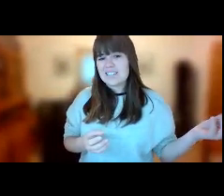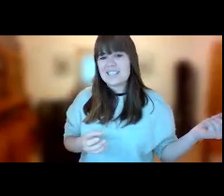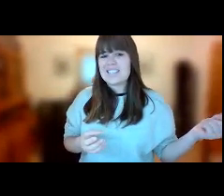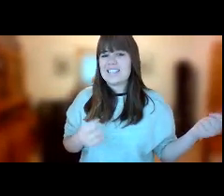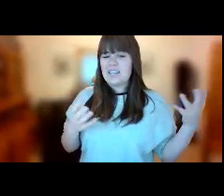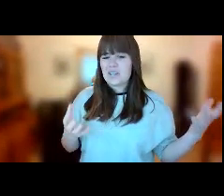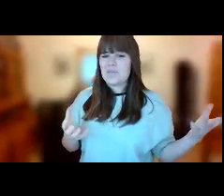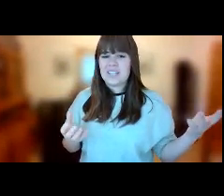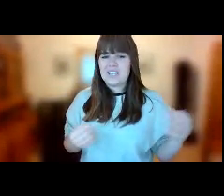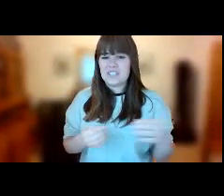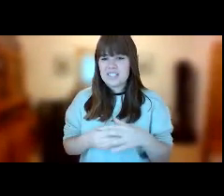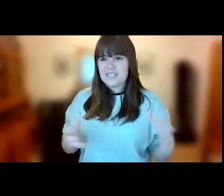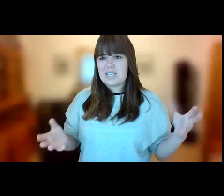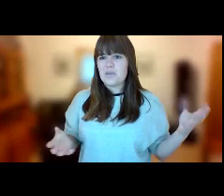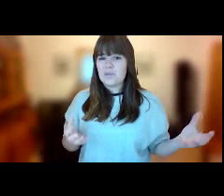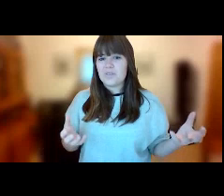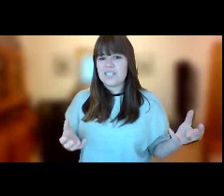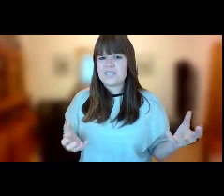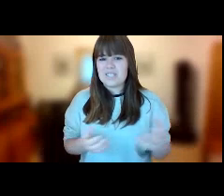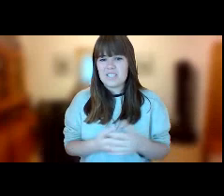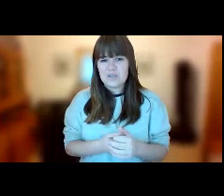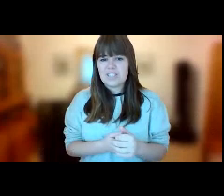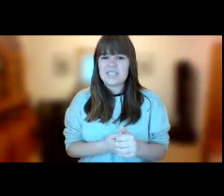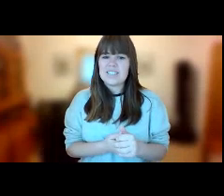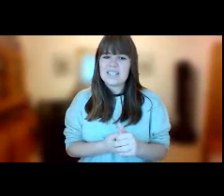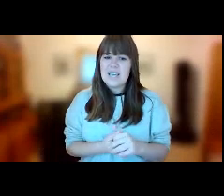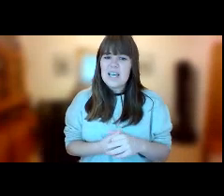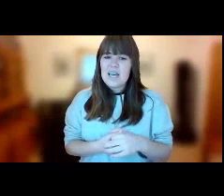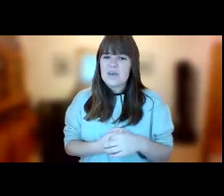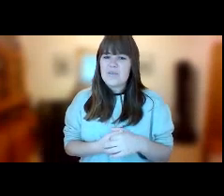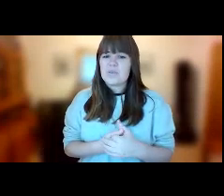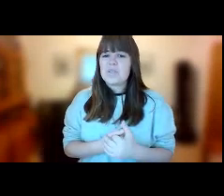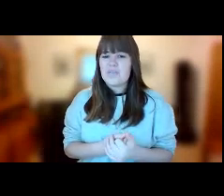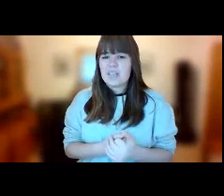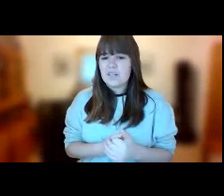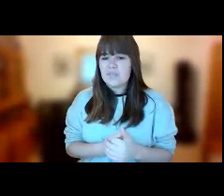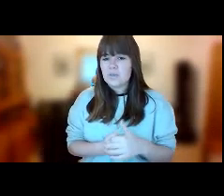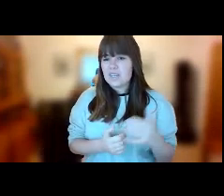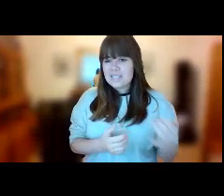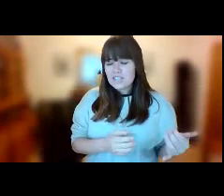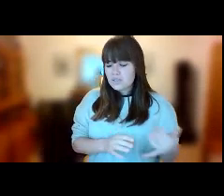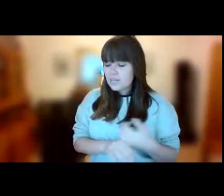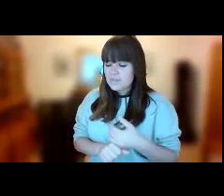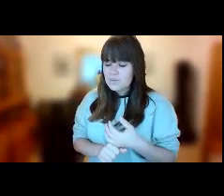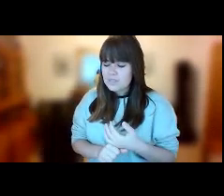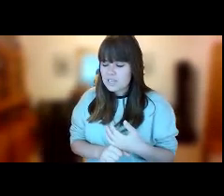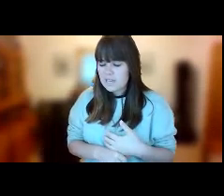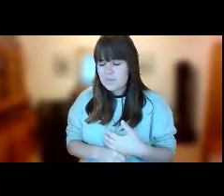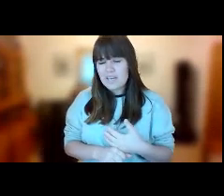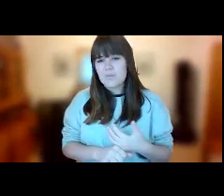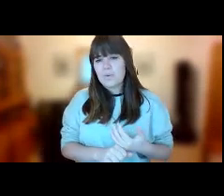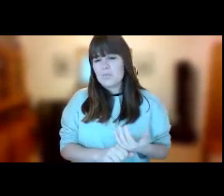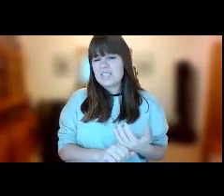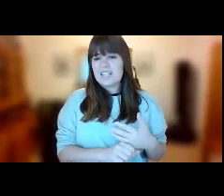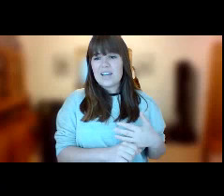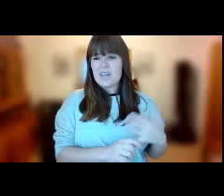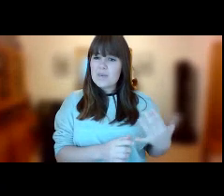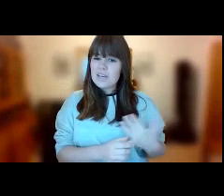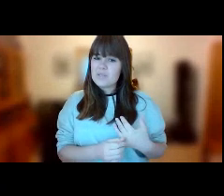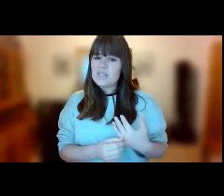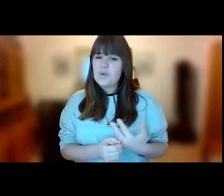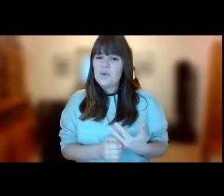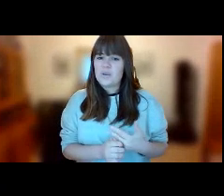in our practice, in our communication, it's going to help in all of these different situations. But also thinking of an organisational level, so maybe when we're